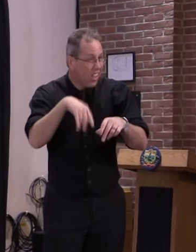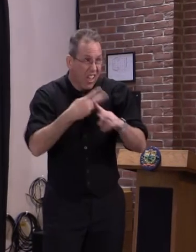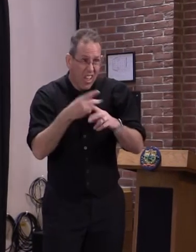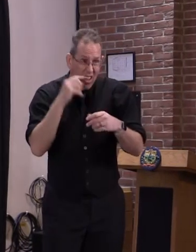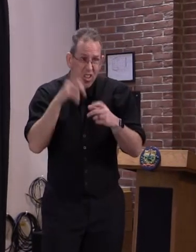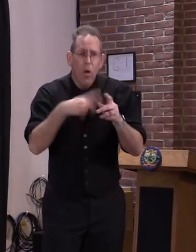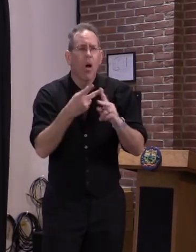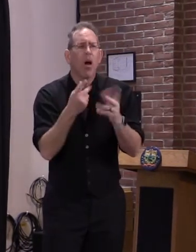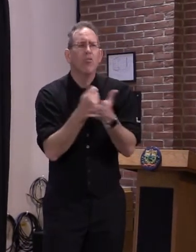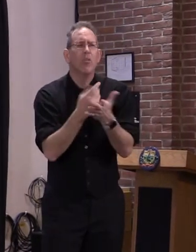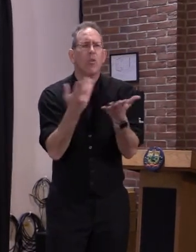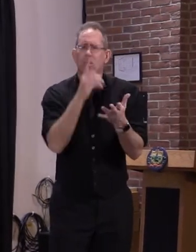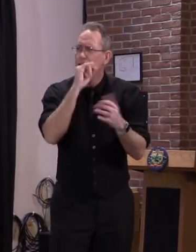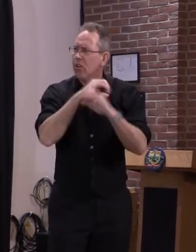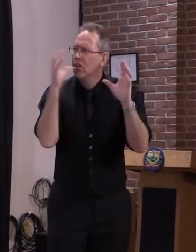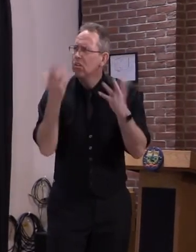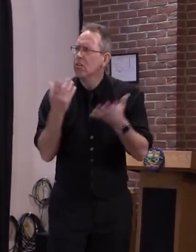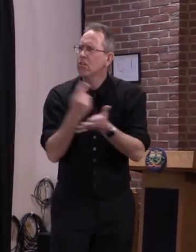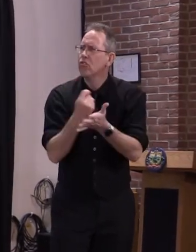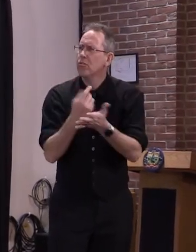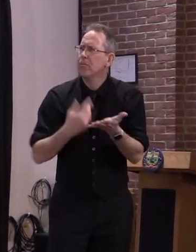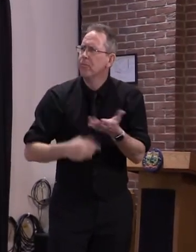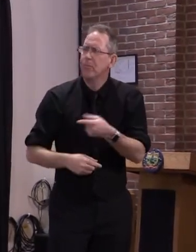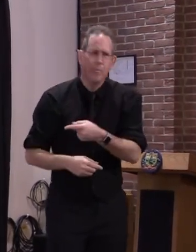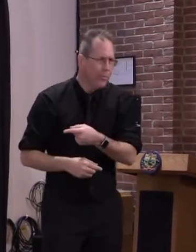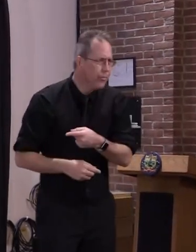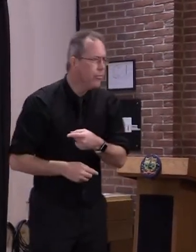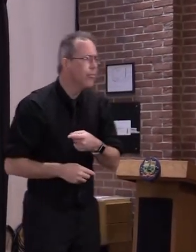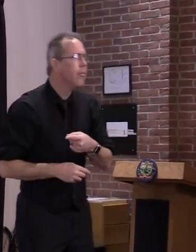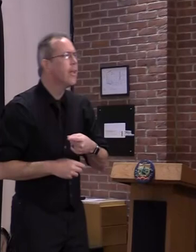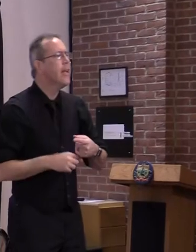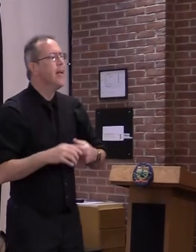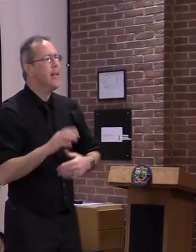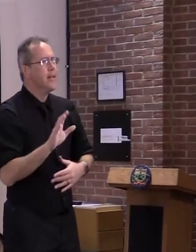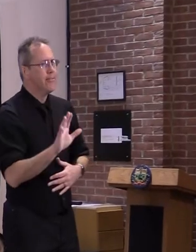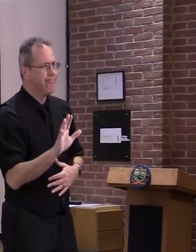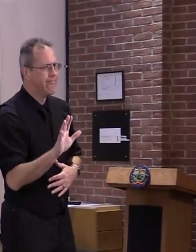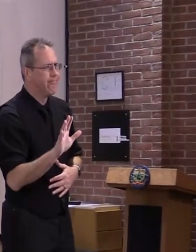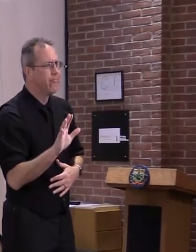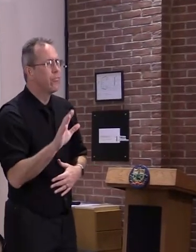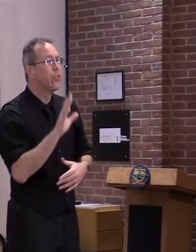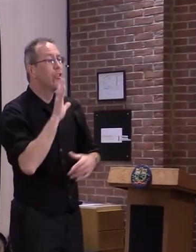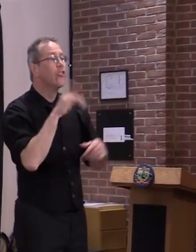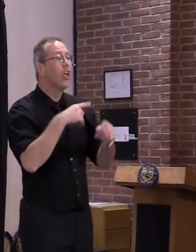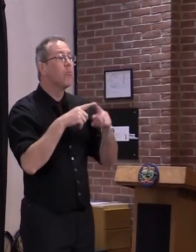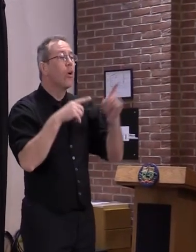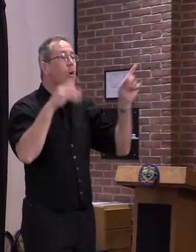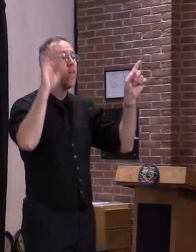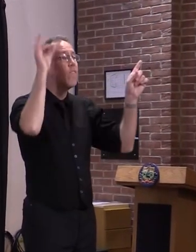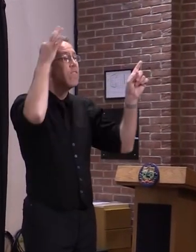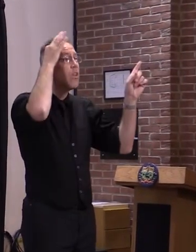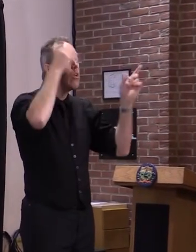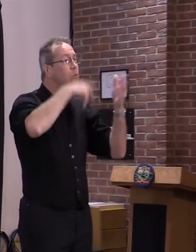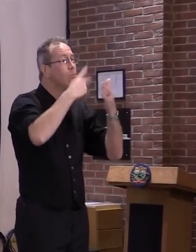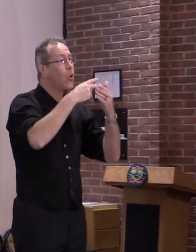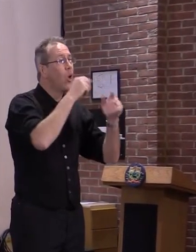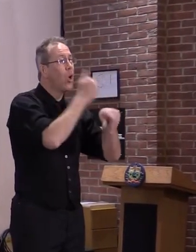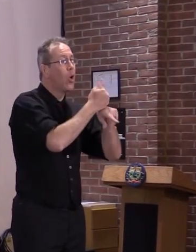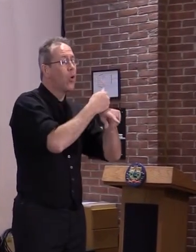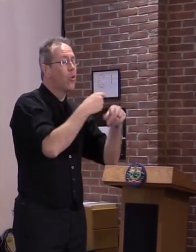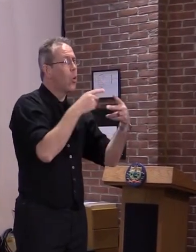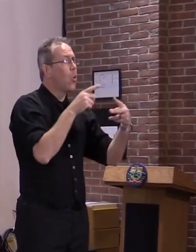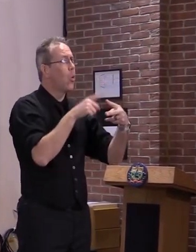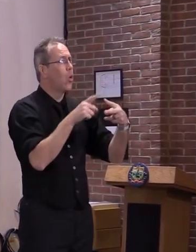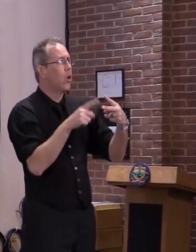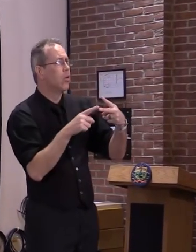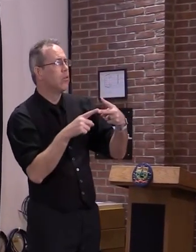Yeah, the test-to-treat program from the federal government does not include the drugs that you mentioned. It includes the